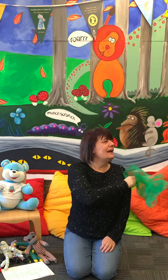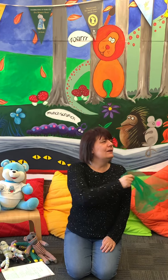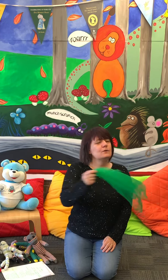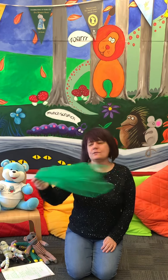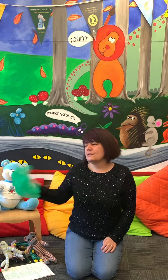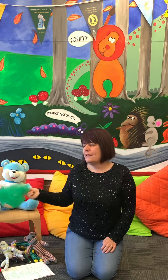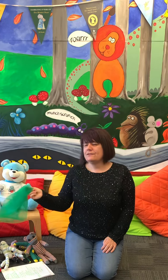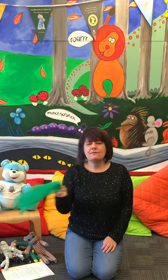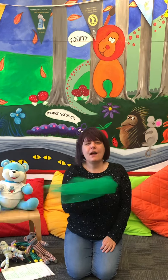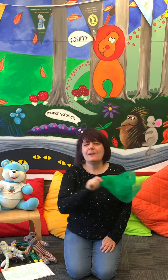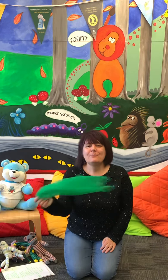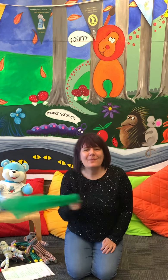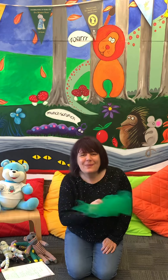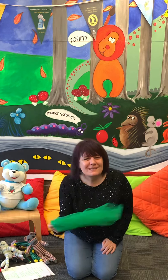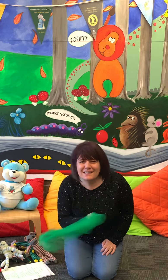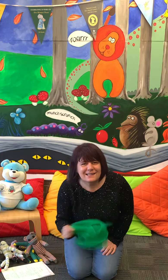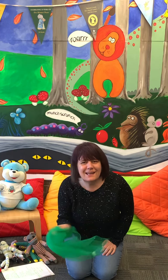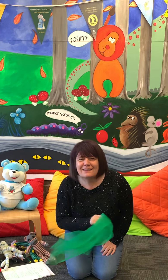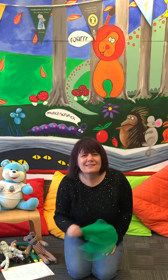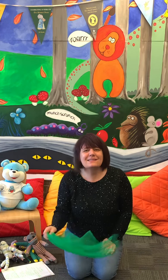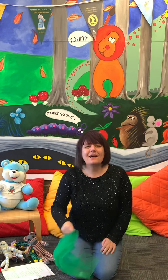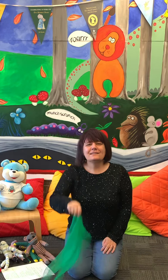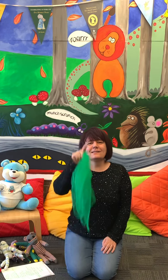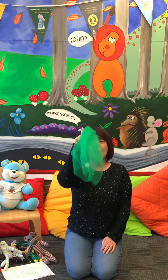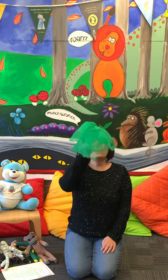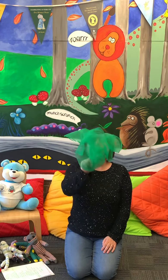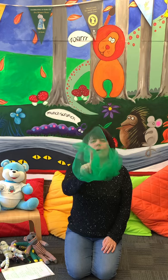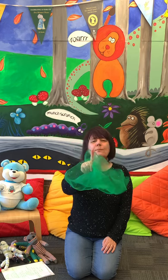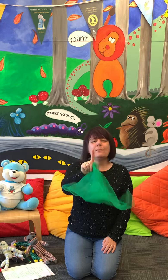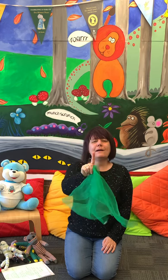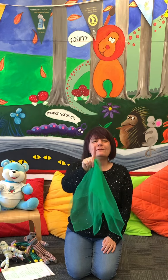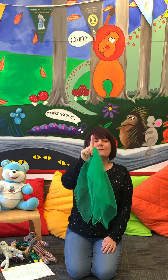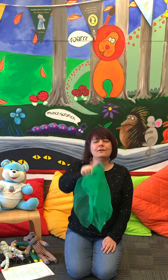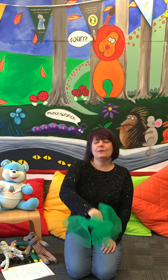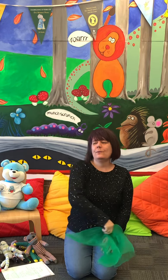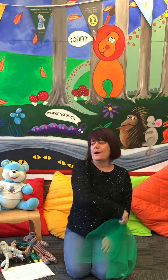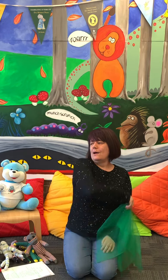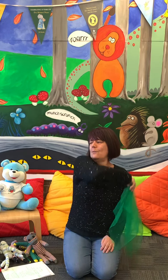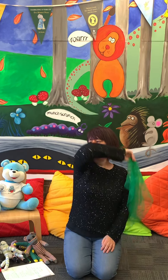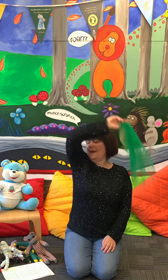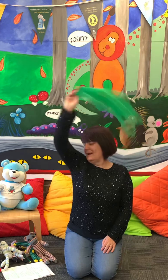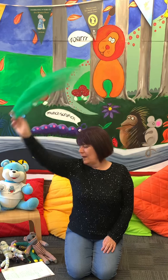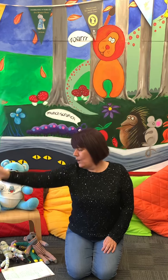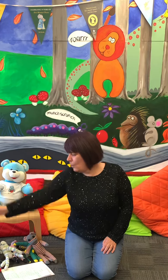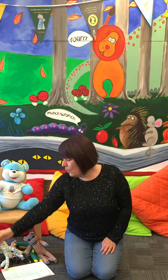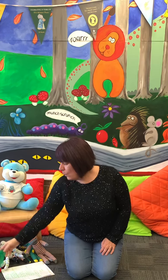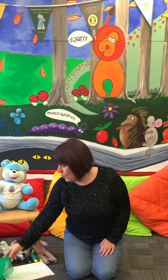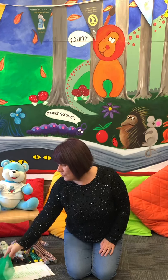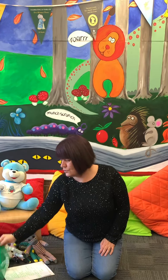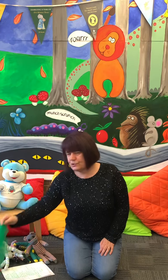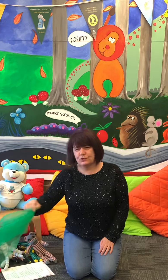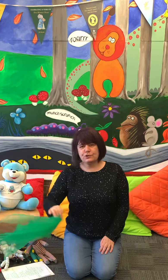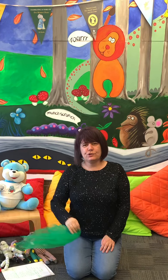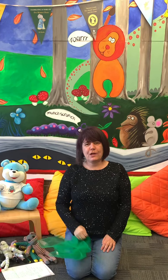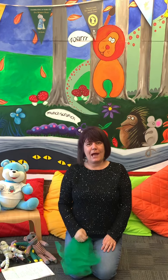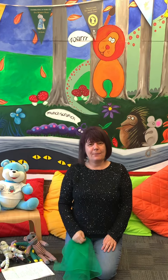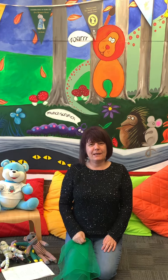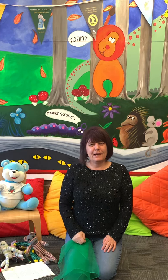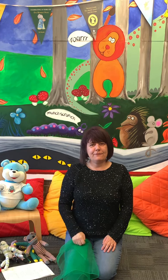looked left and right, but they didn't like the sight, so one man flew away. Whoosh! How many left